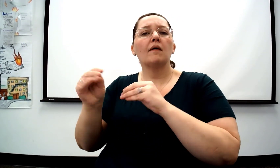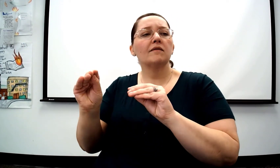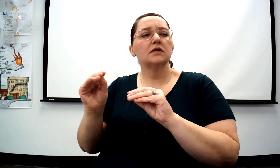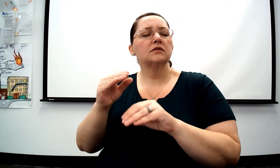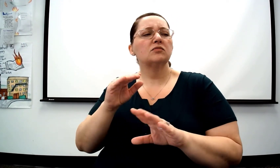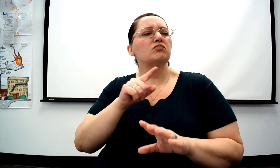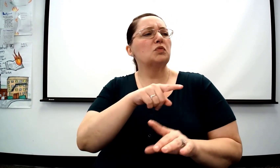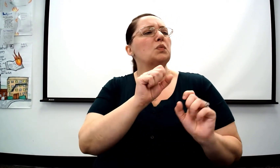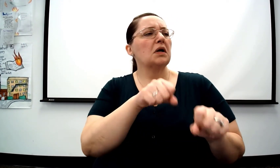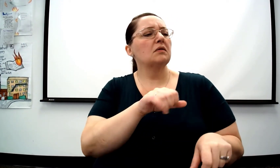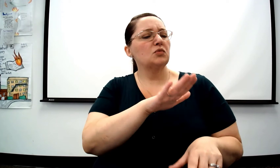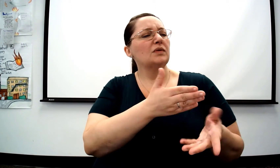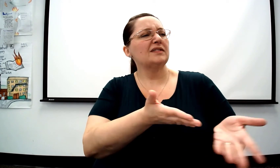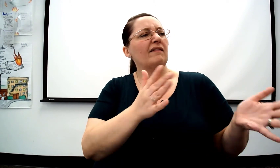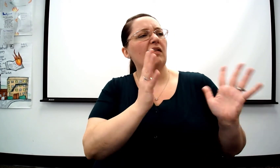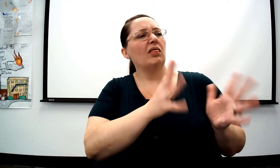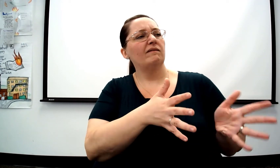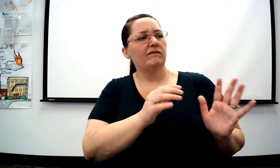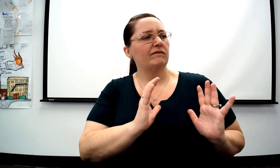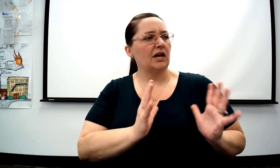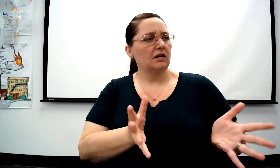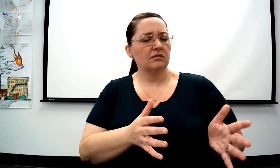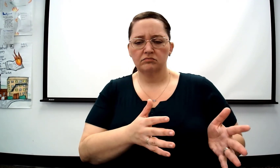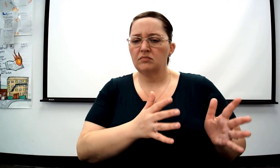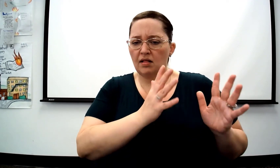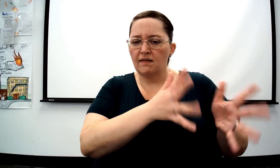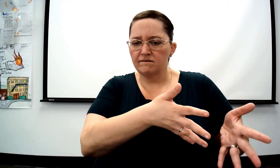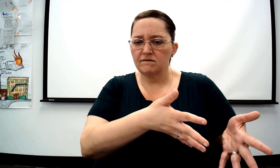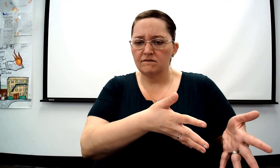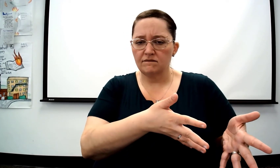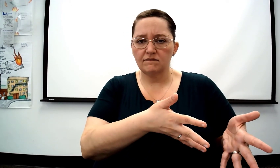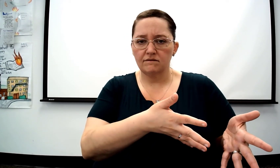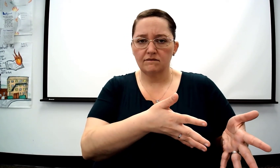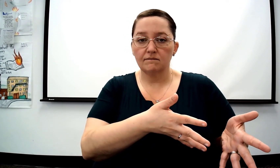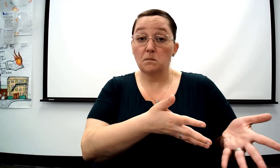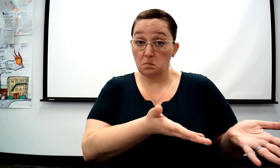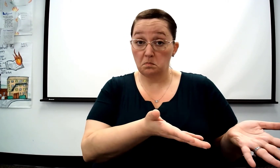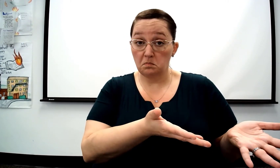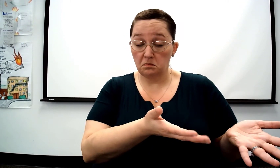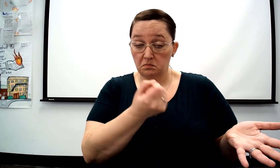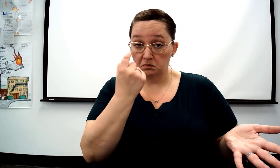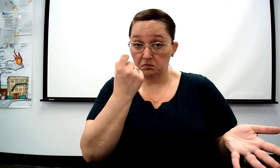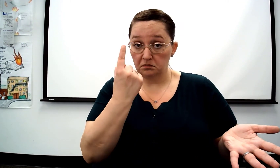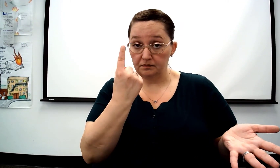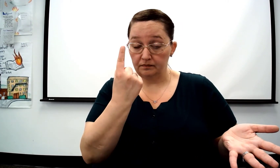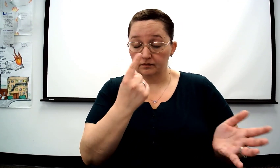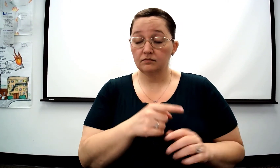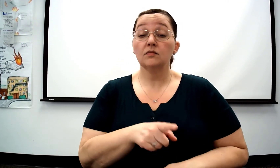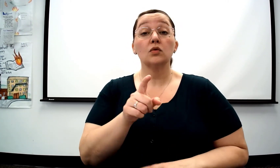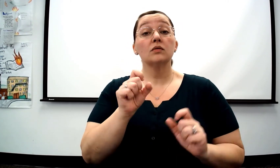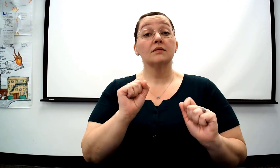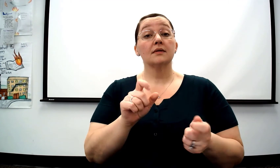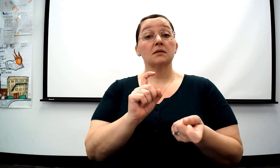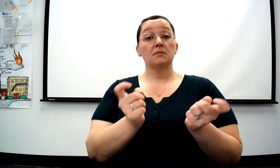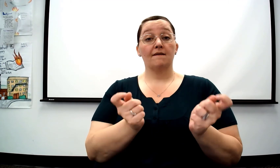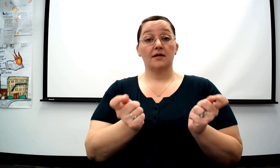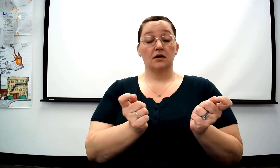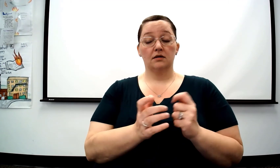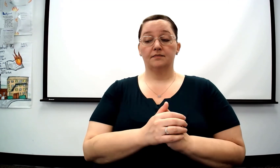It can mean, oh, hey, we're going to go to the office. You can leave your stuff here for a minute, right? Leave there. You can